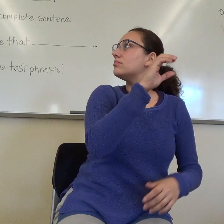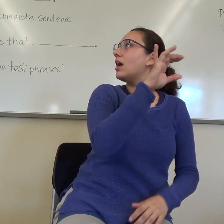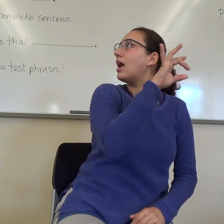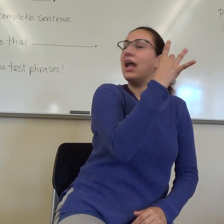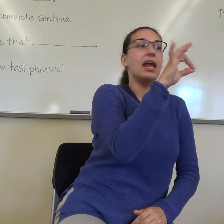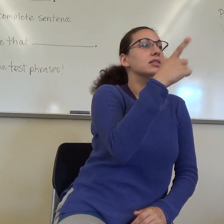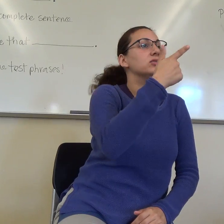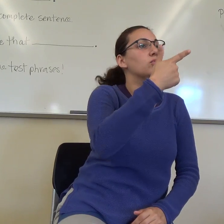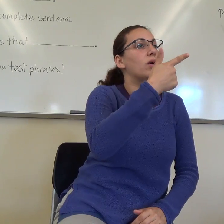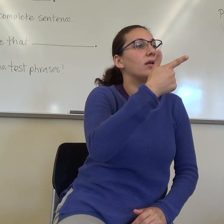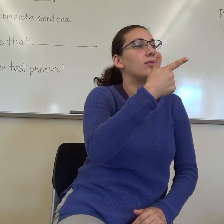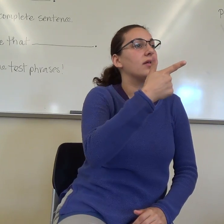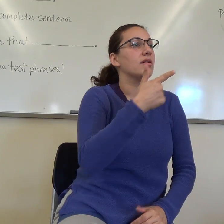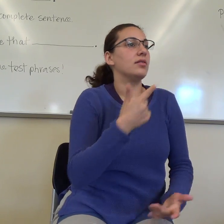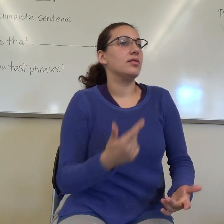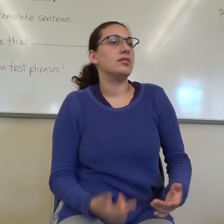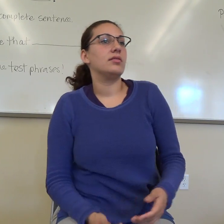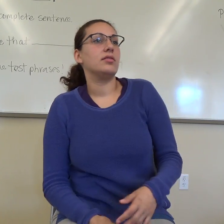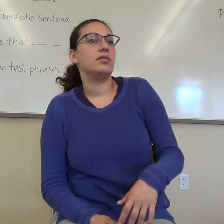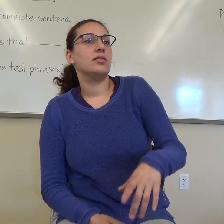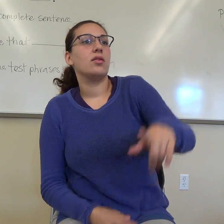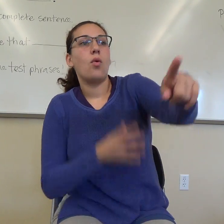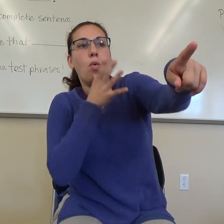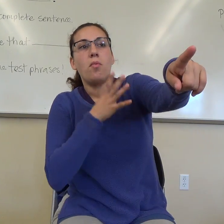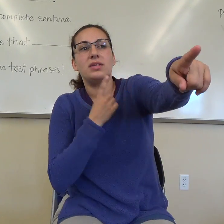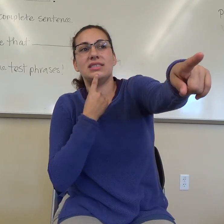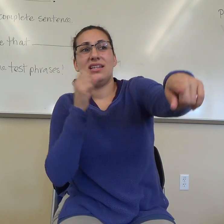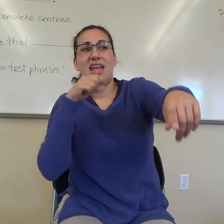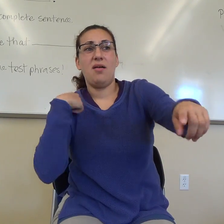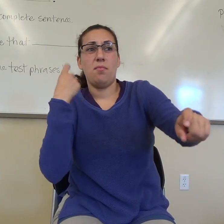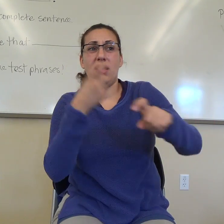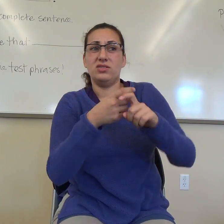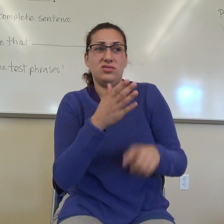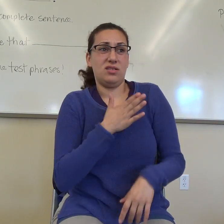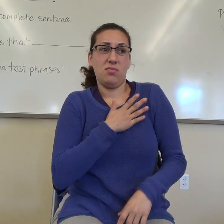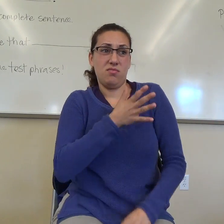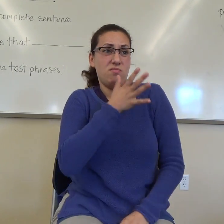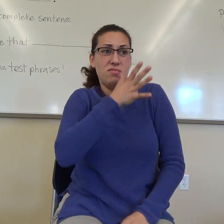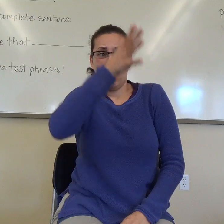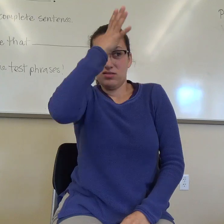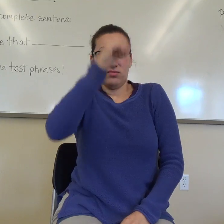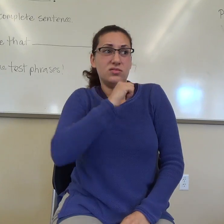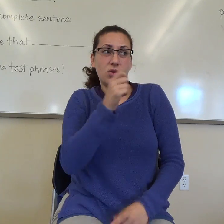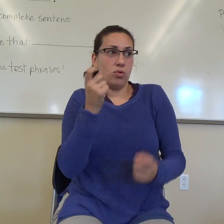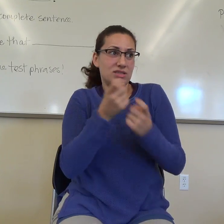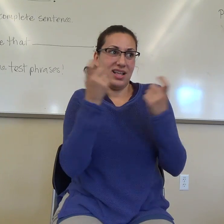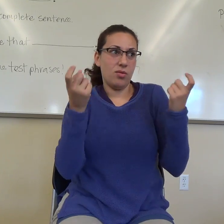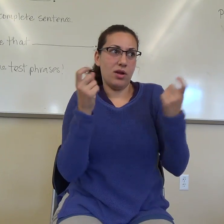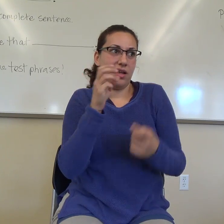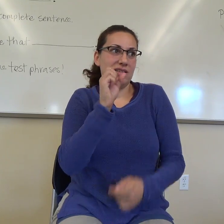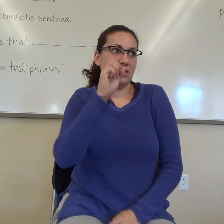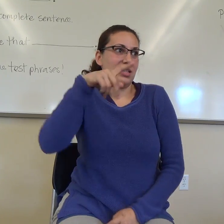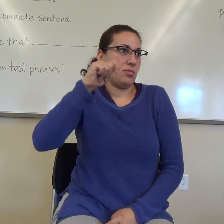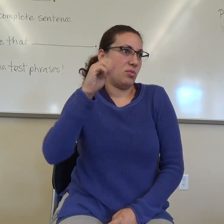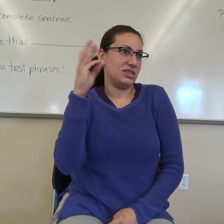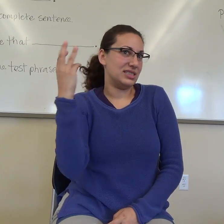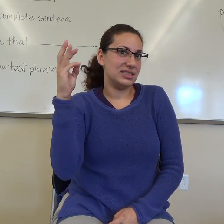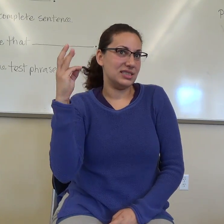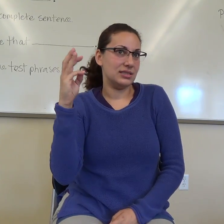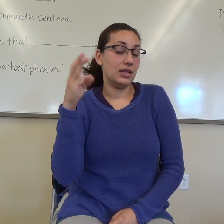don't celebrate that. Exactly, Or, like my parents and everybody, see everybody celebrating here in America, and Right. they're